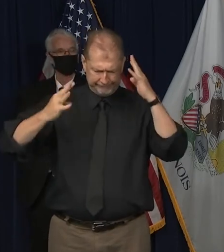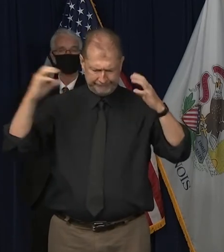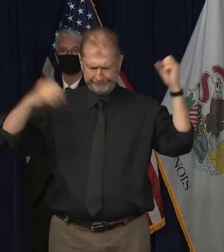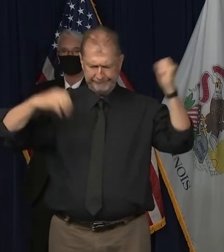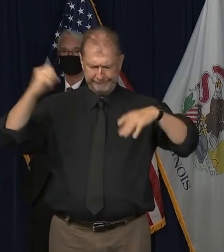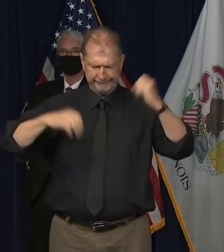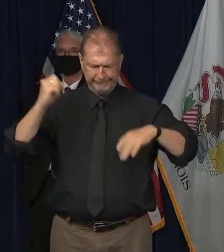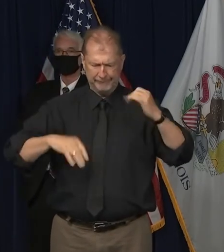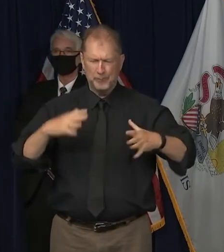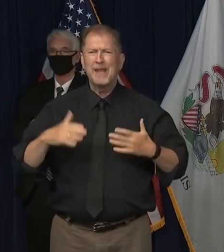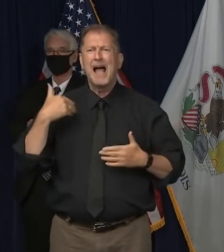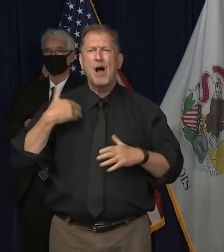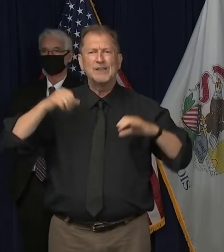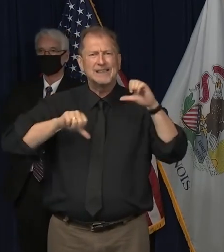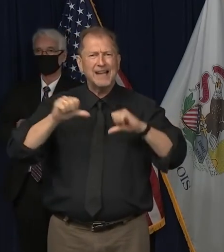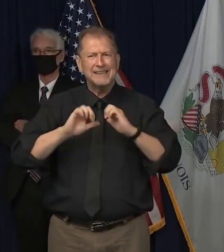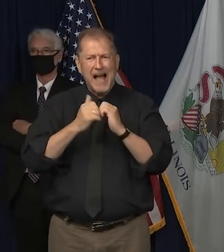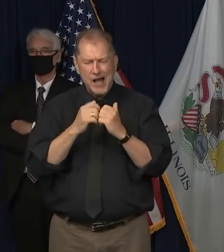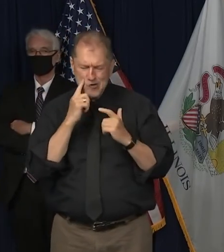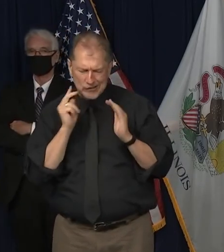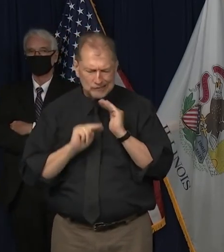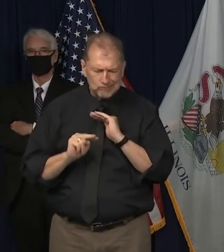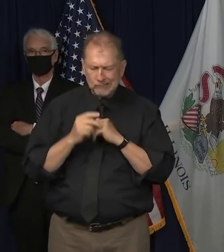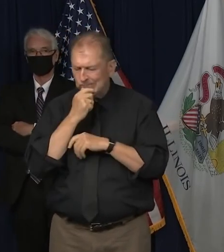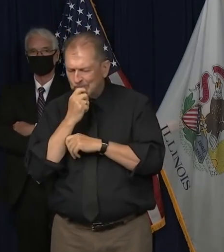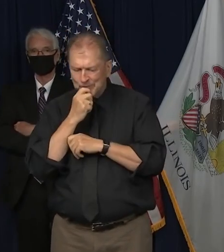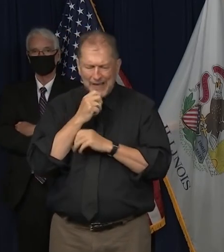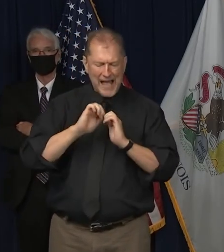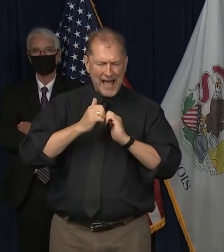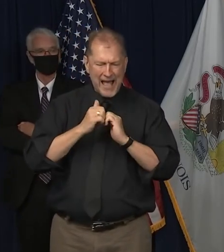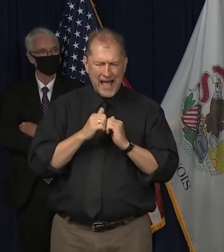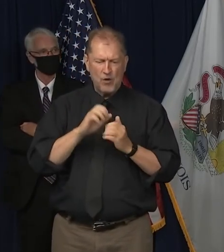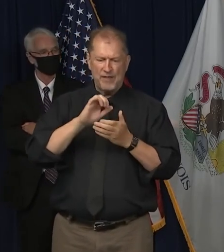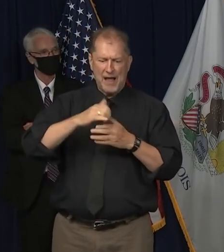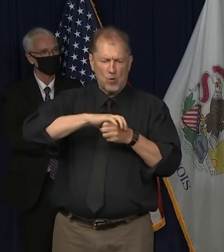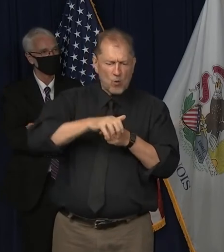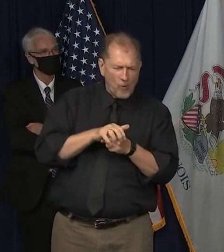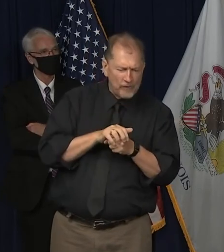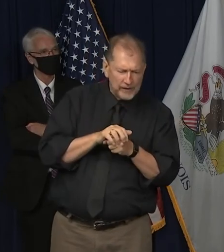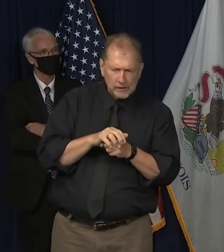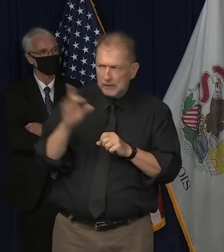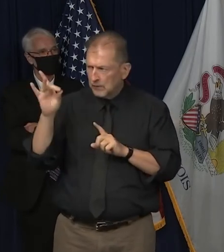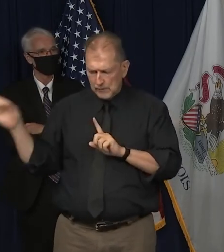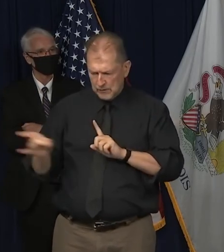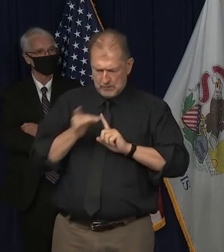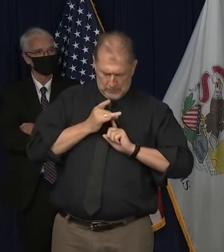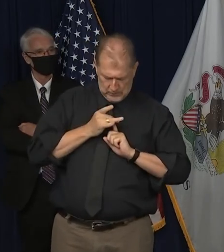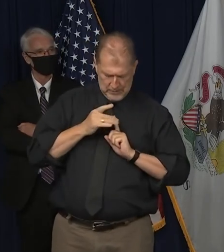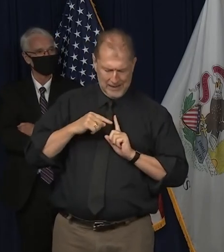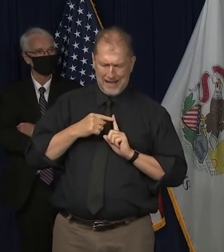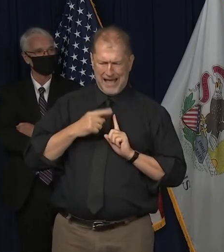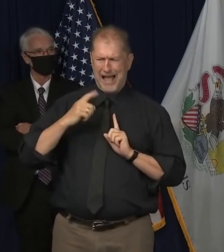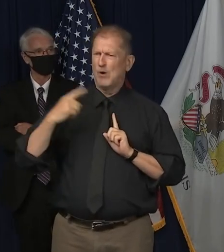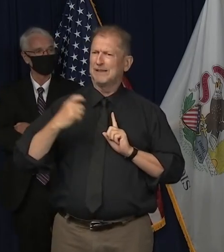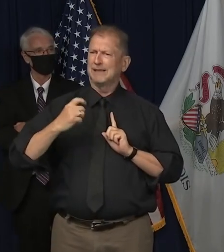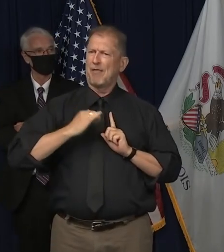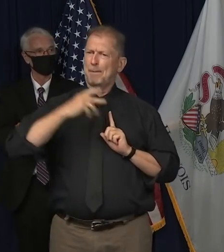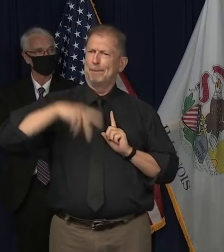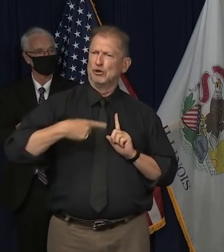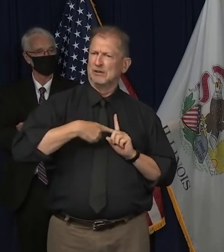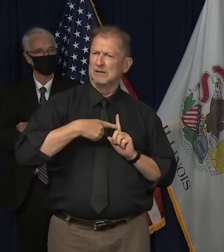data science required to predict and understand the course of the disease, and to figure out who to test and how often in a way that